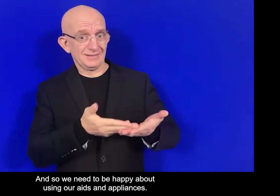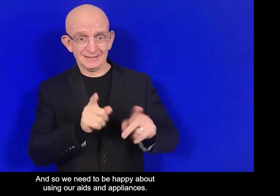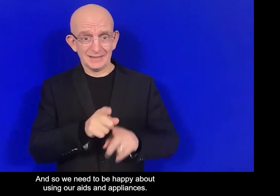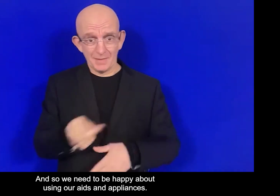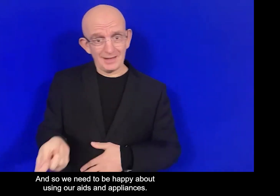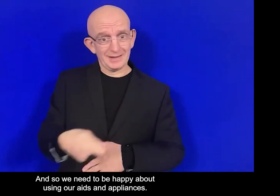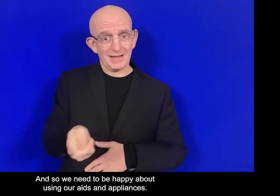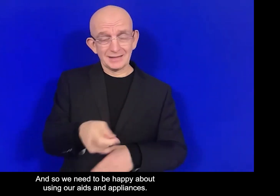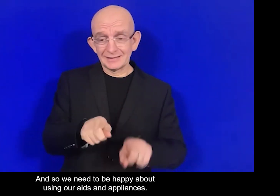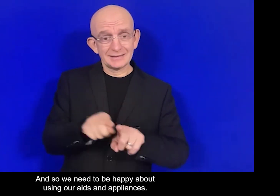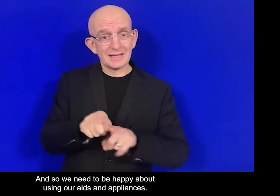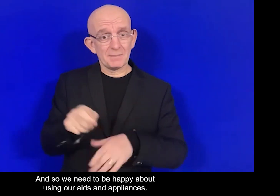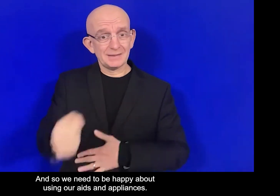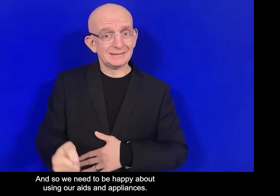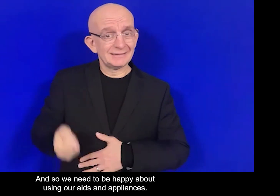appliances.